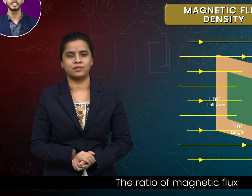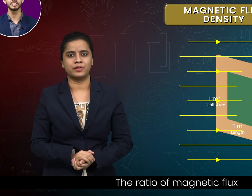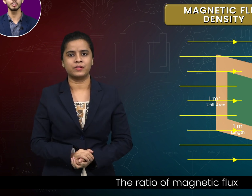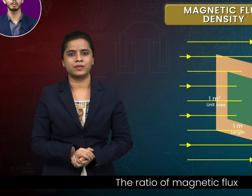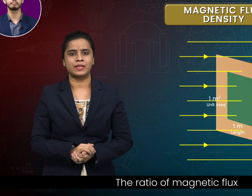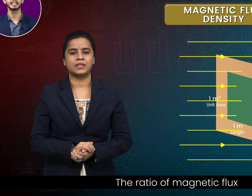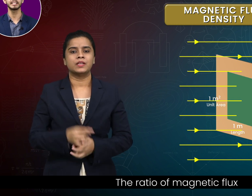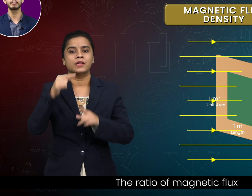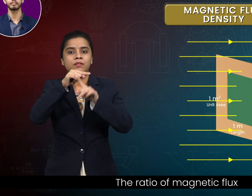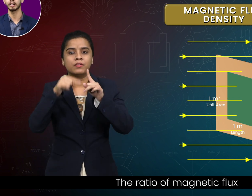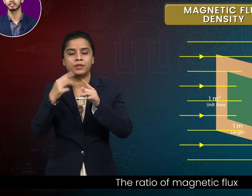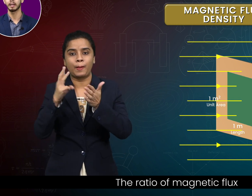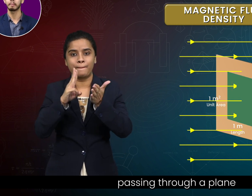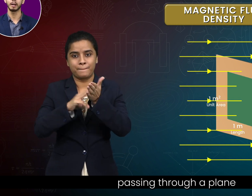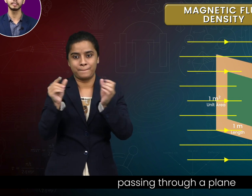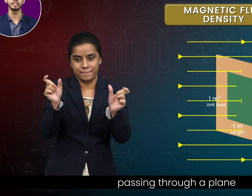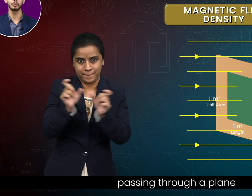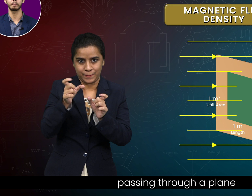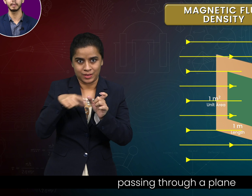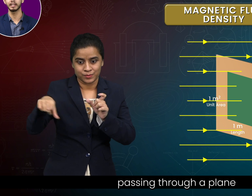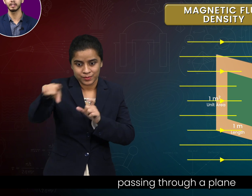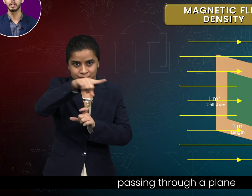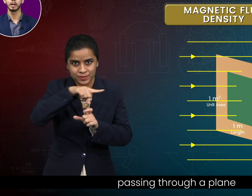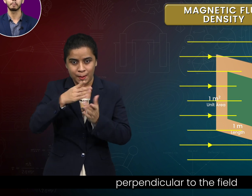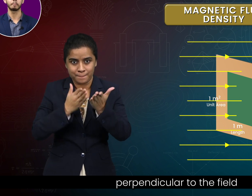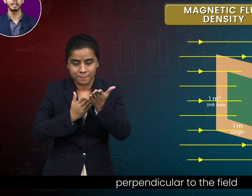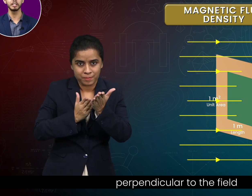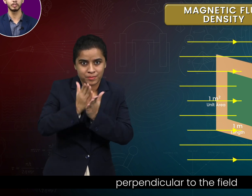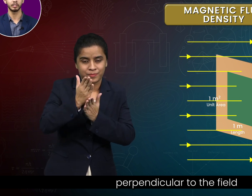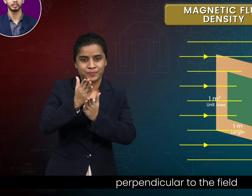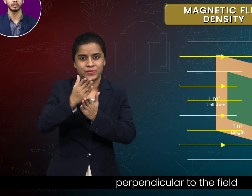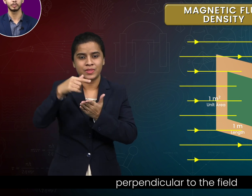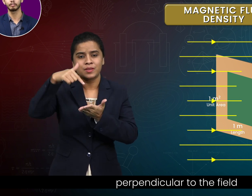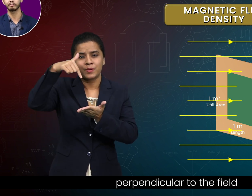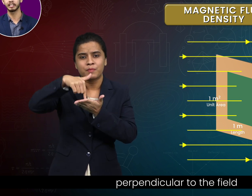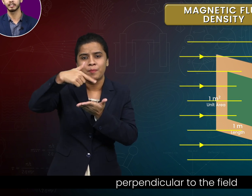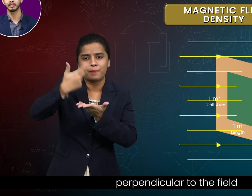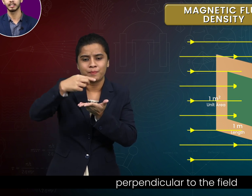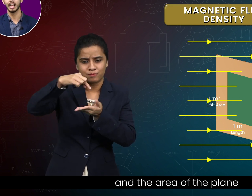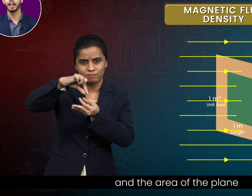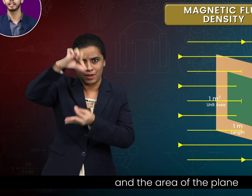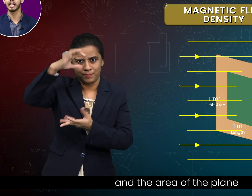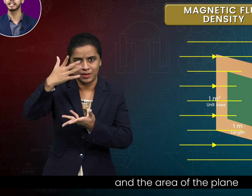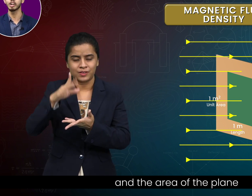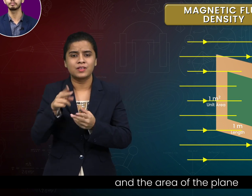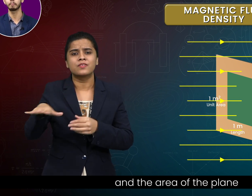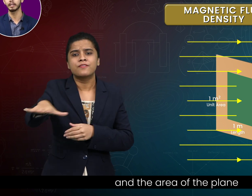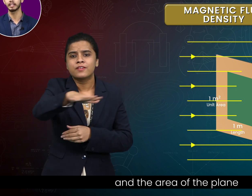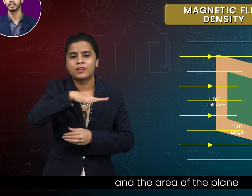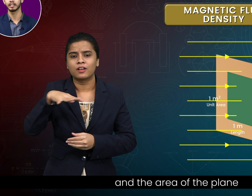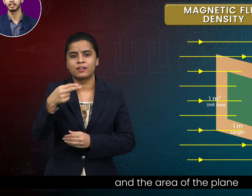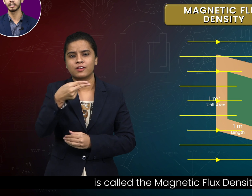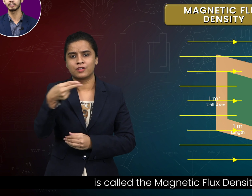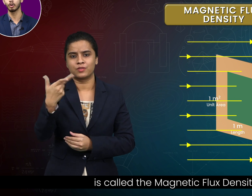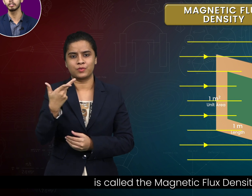The ratio of magnetic flux passing through a plane perpendicular to the field and the area of the